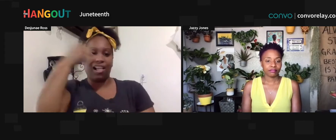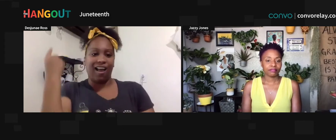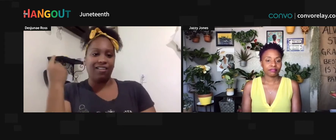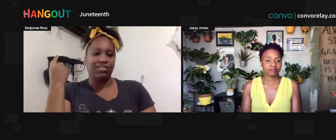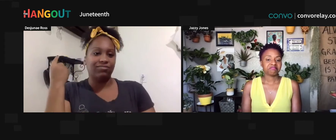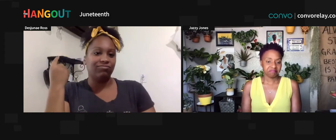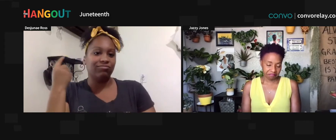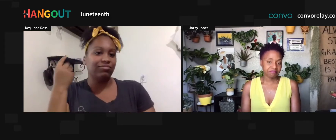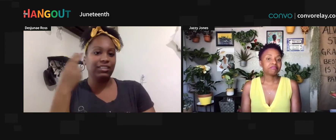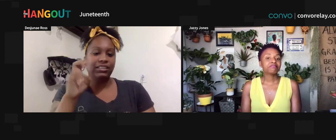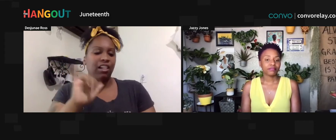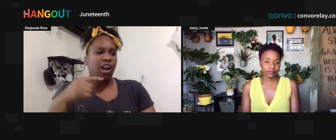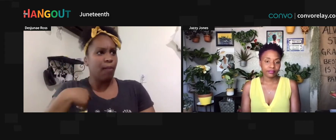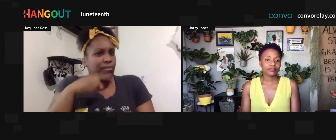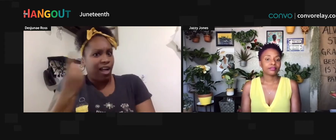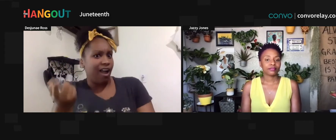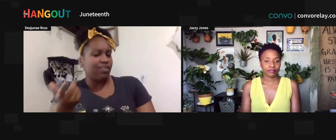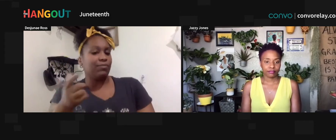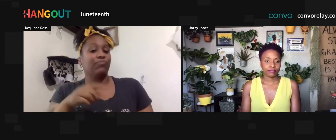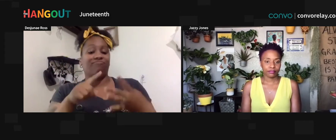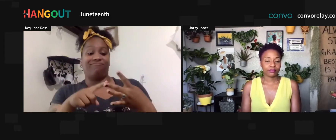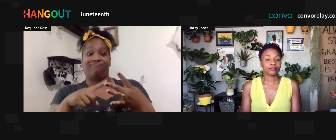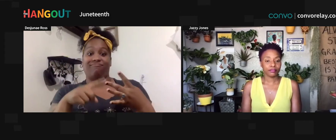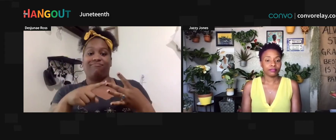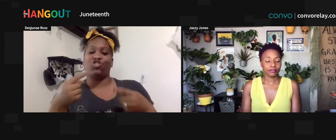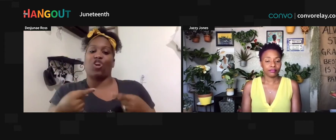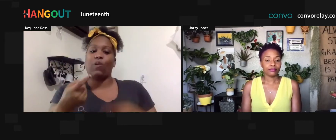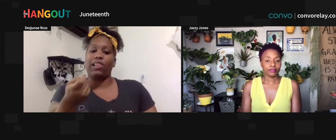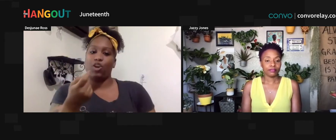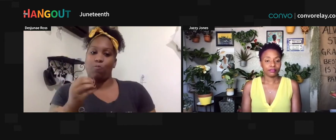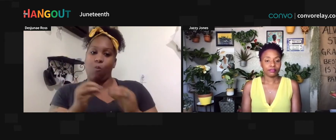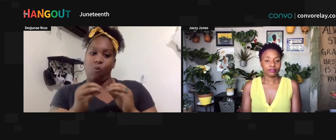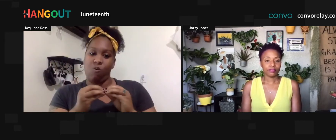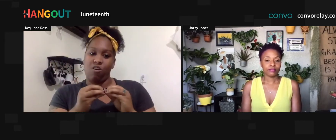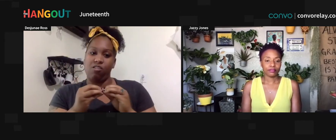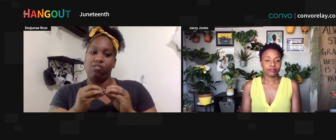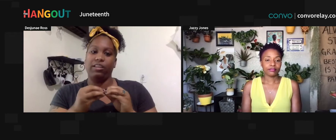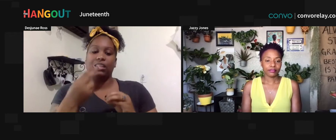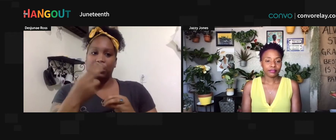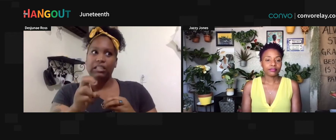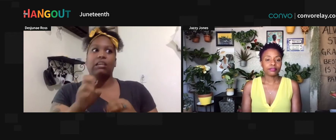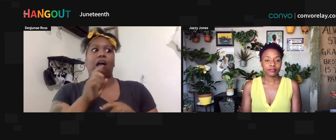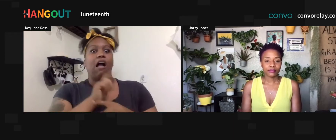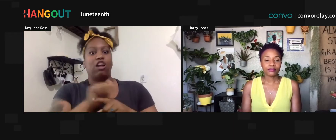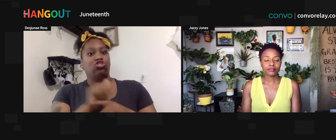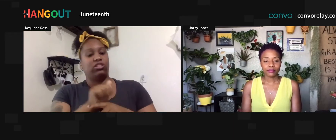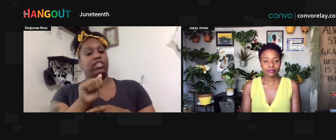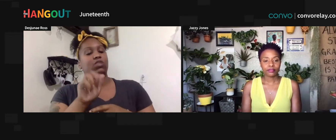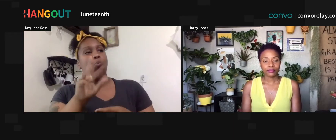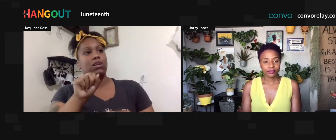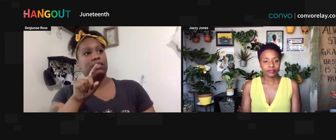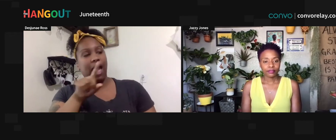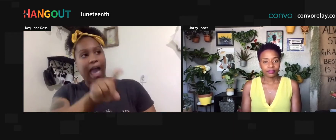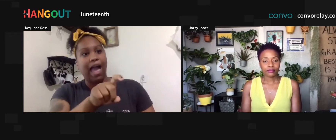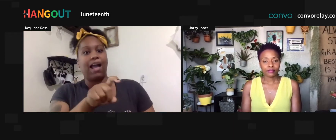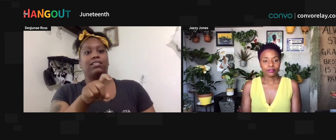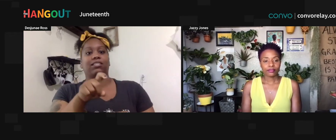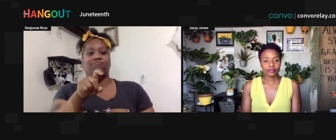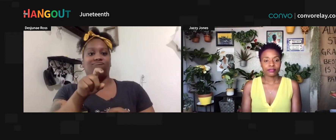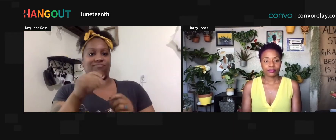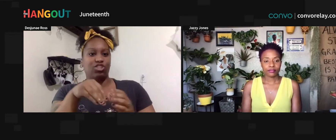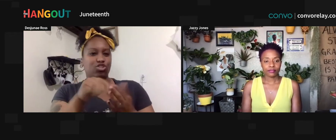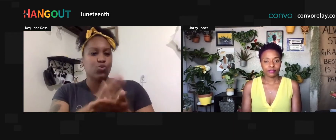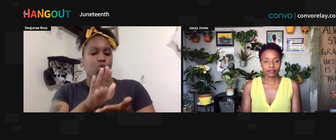he identifies as Black, period. My second child is still struggling. He